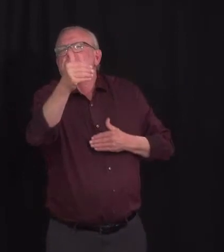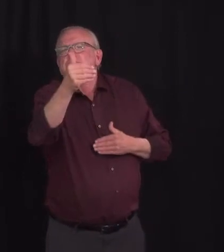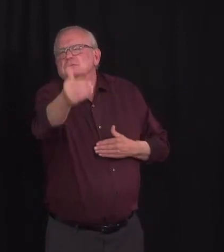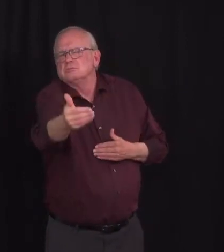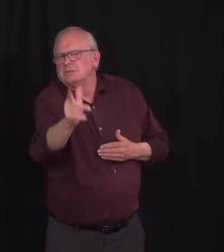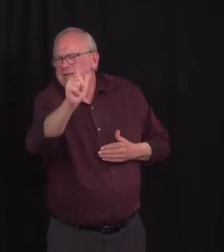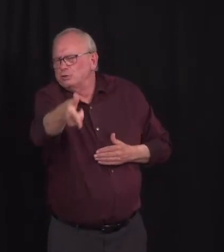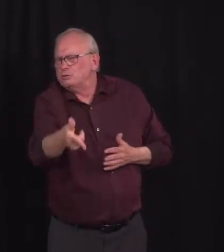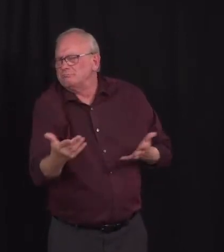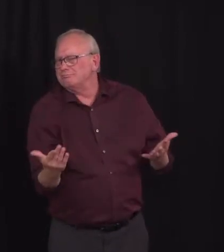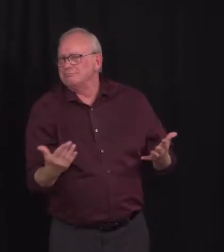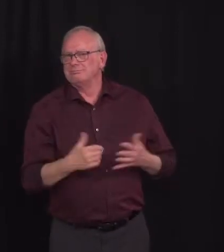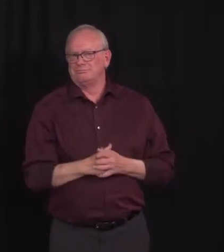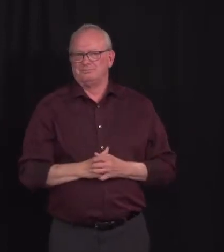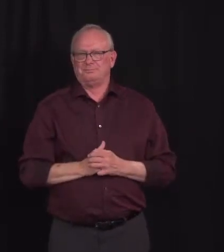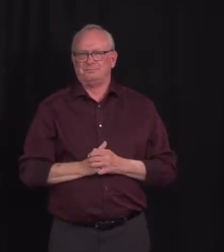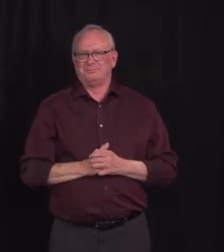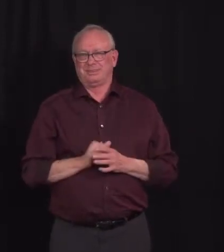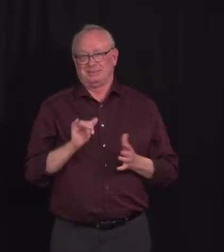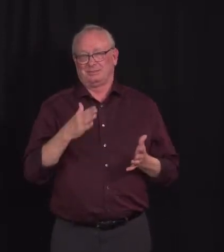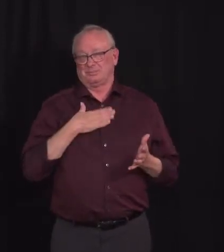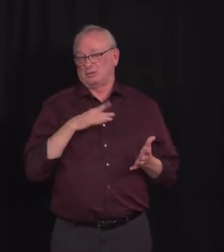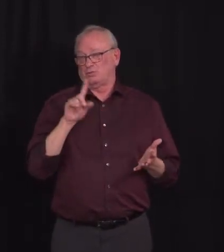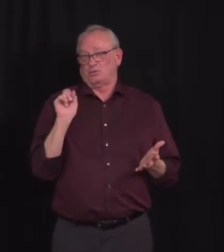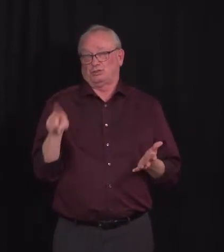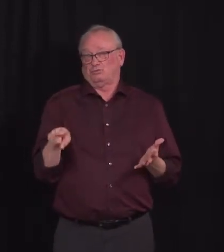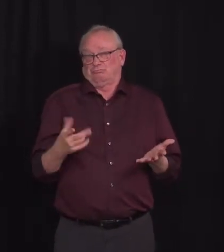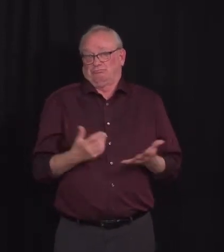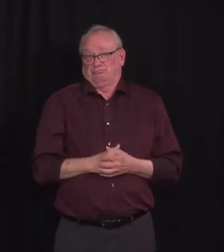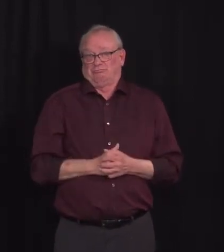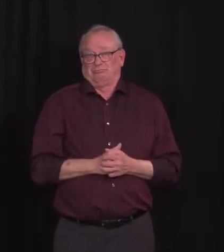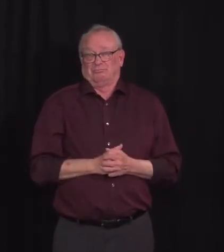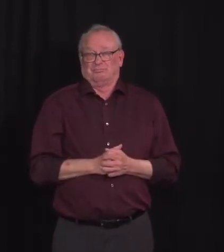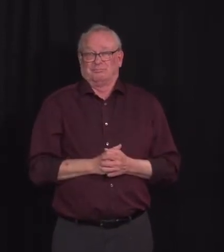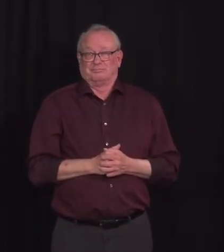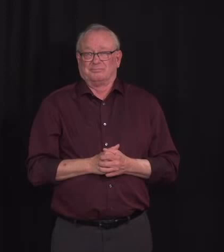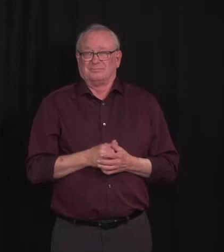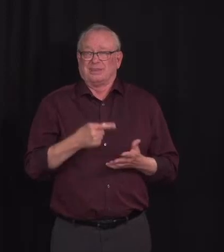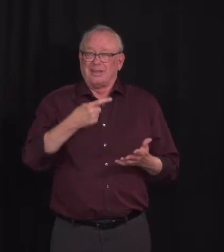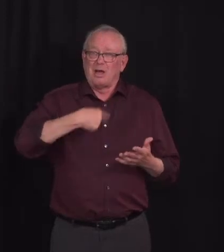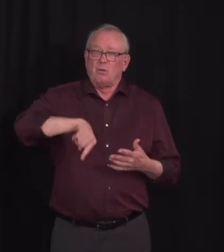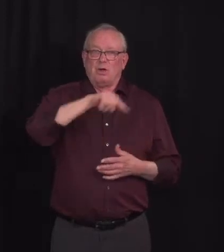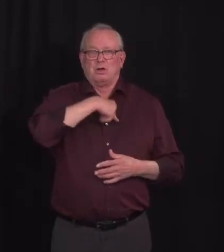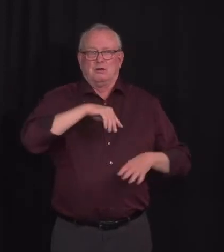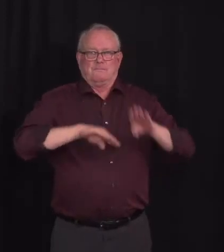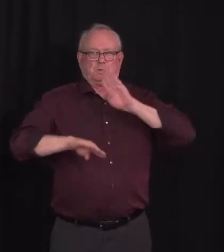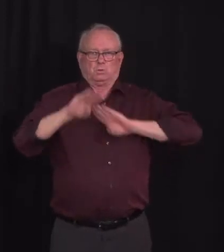I mean, that's my question. That's where the frustration is coming from.